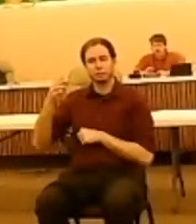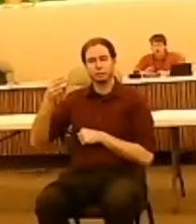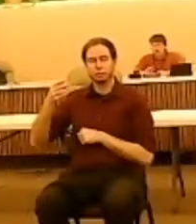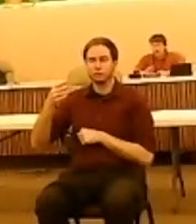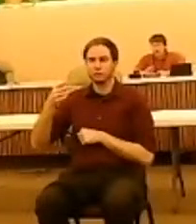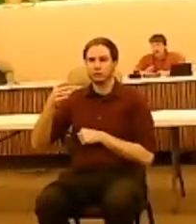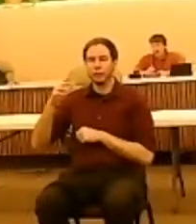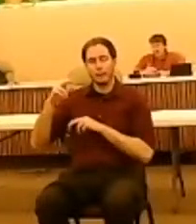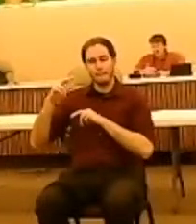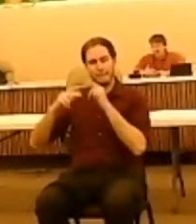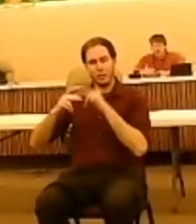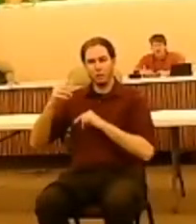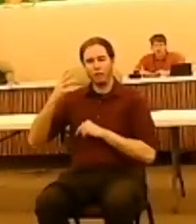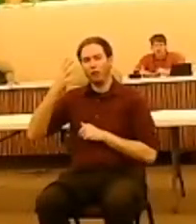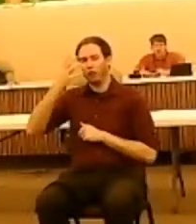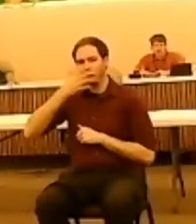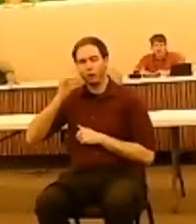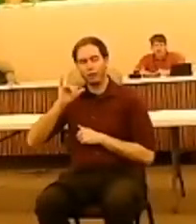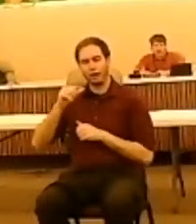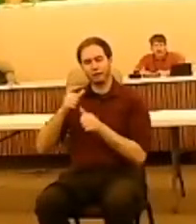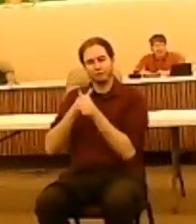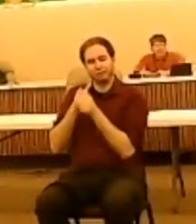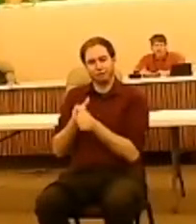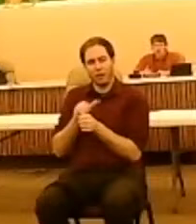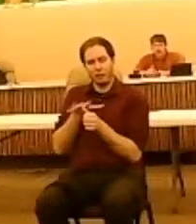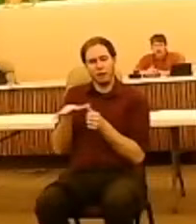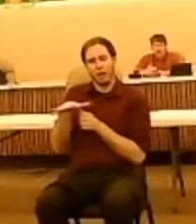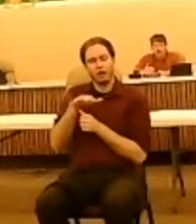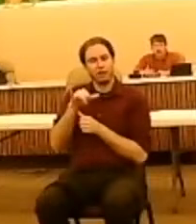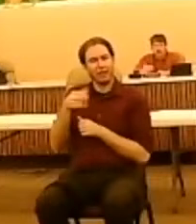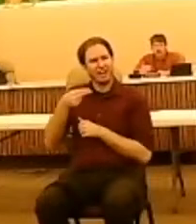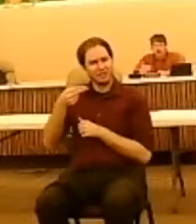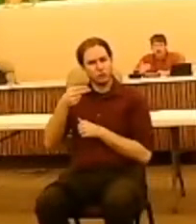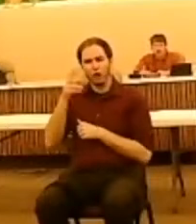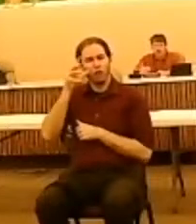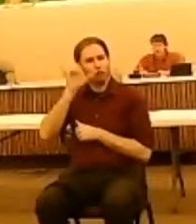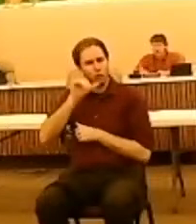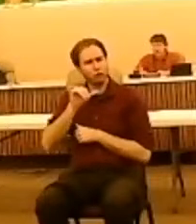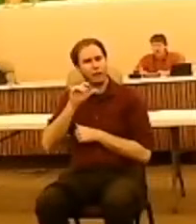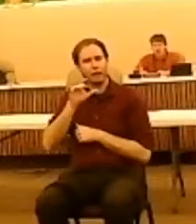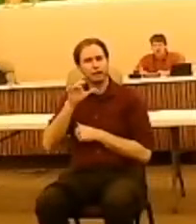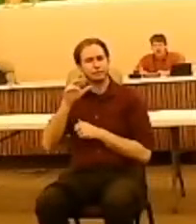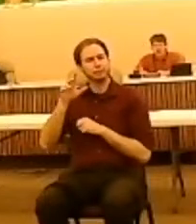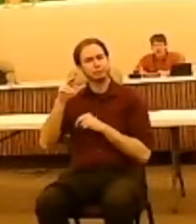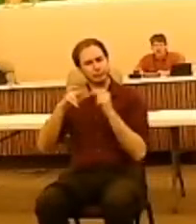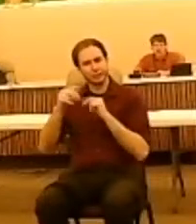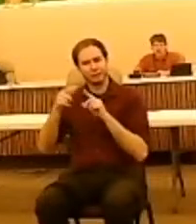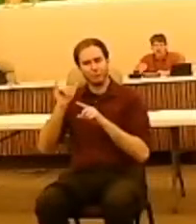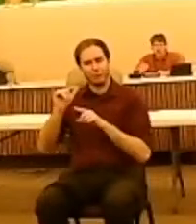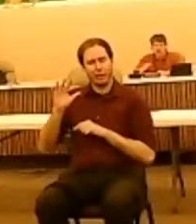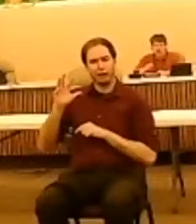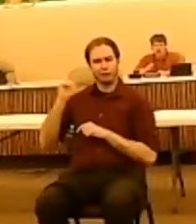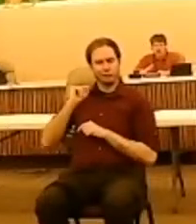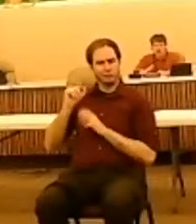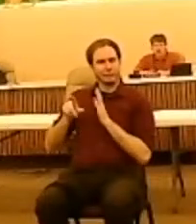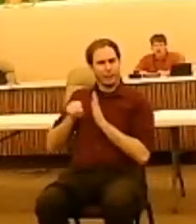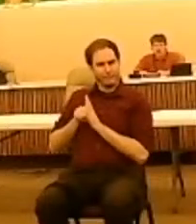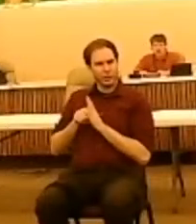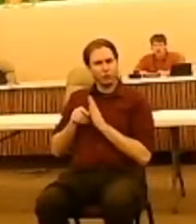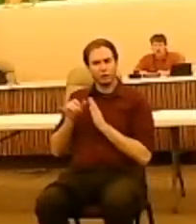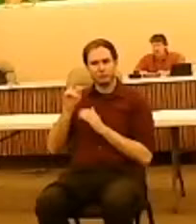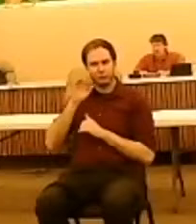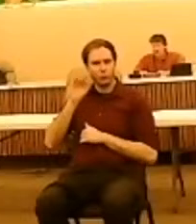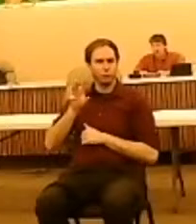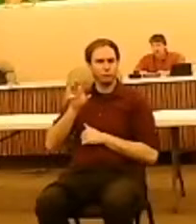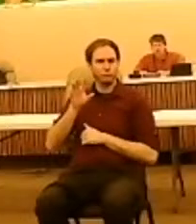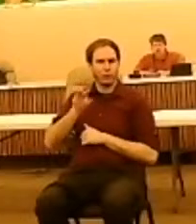historically consistent facades. He made them look like buildings from the same time period as which the West